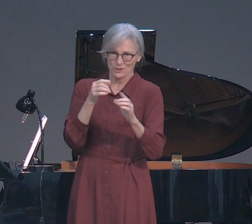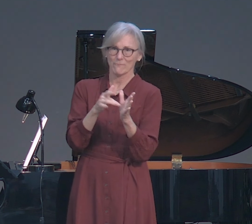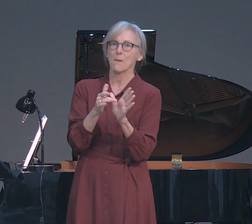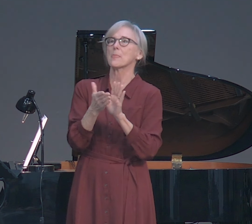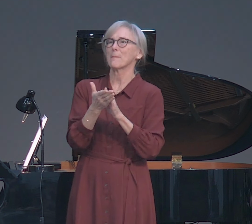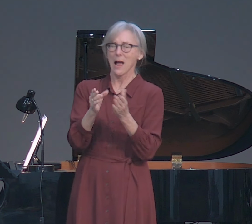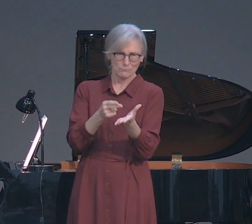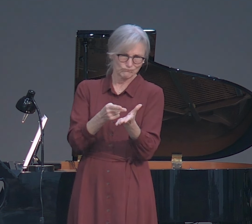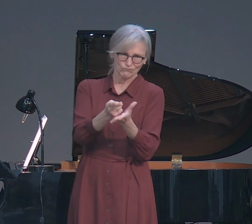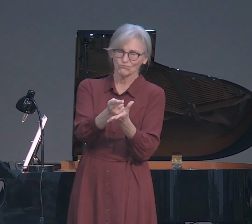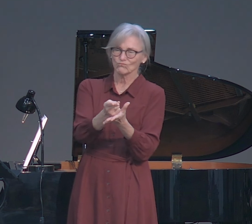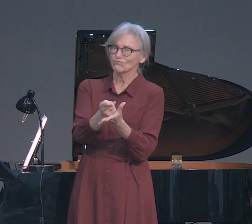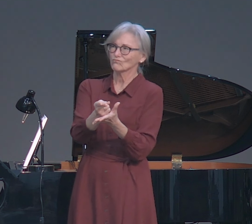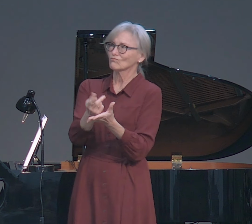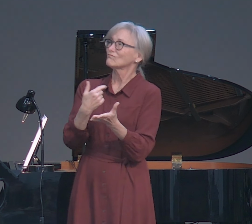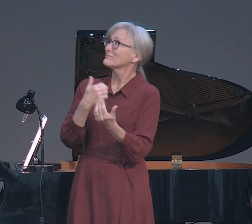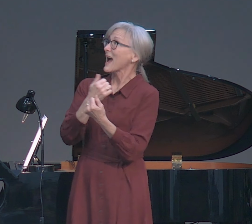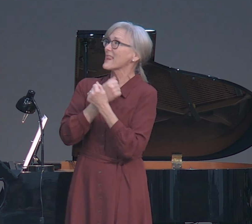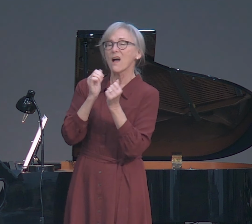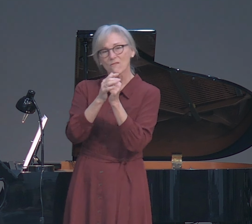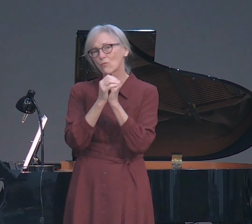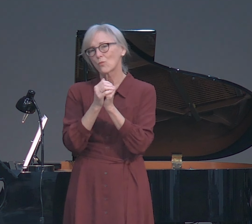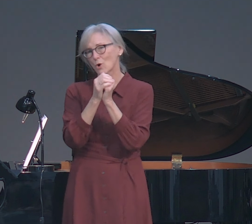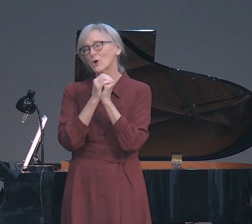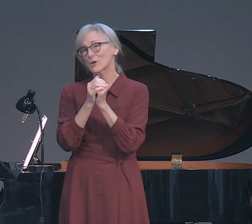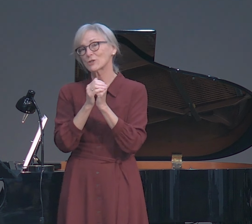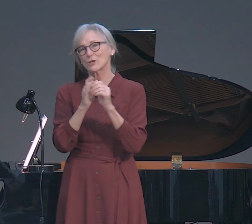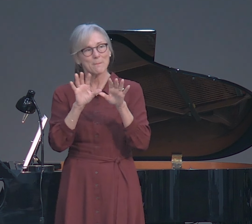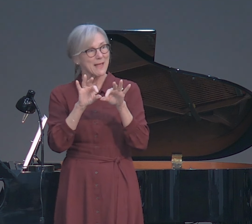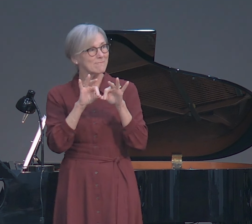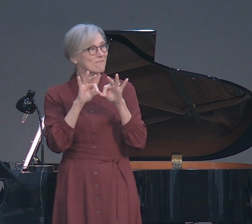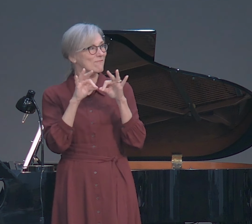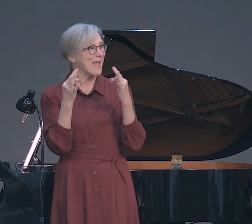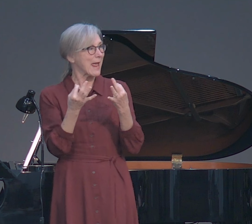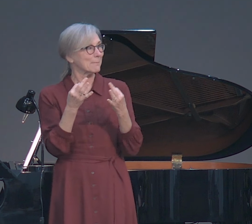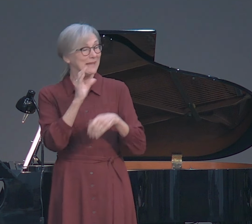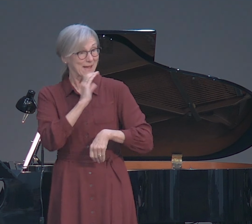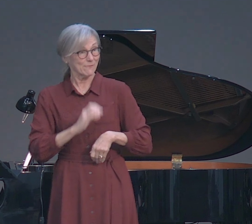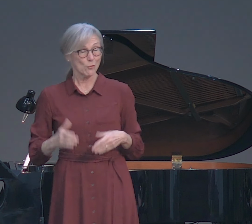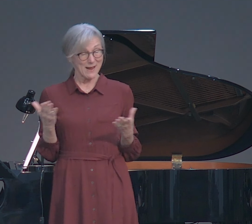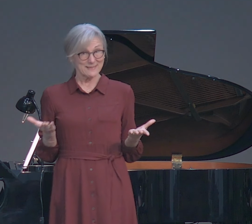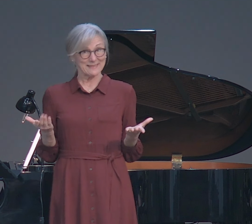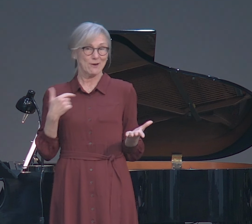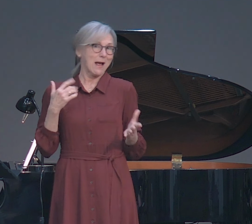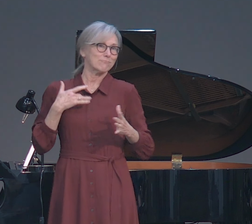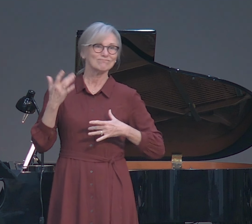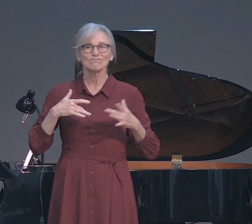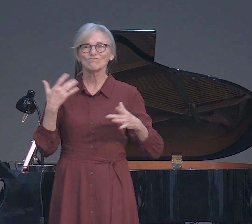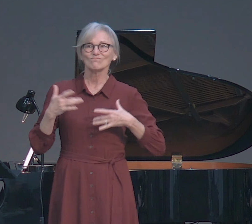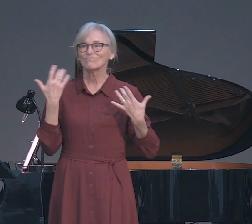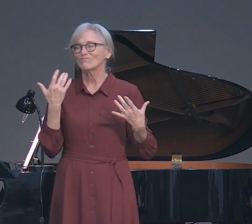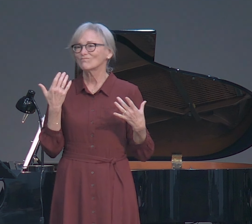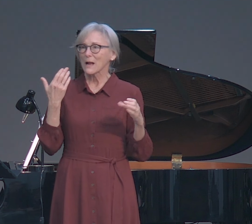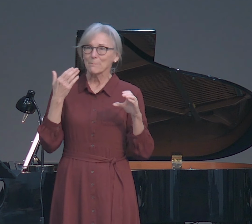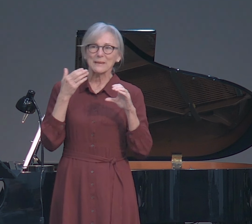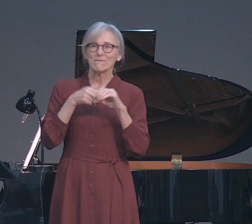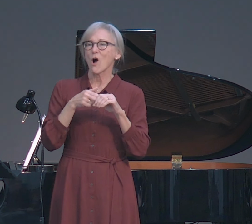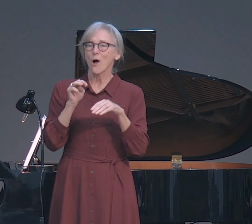truth. And I love the worship and the family in Christ I have here. And I'm just excited to officially be a member of the